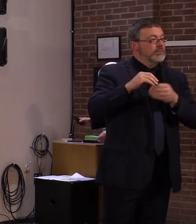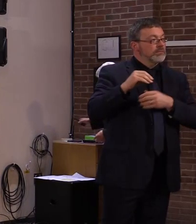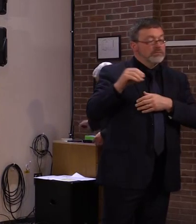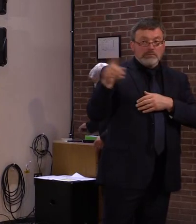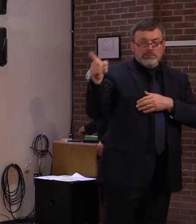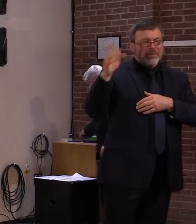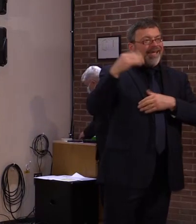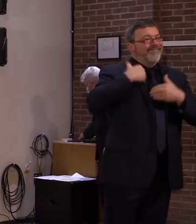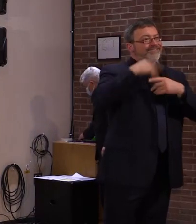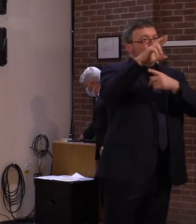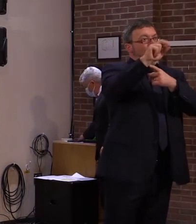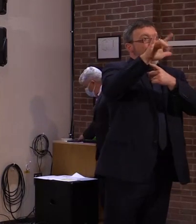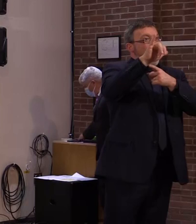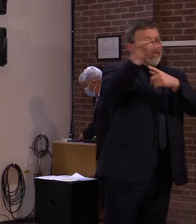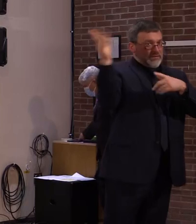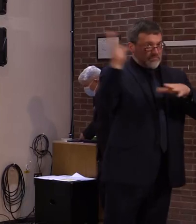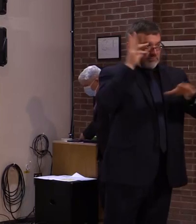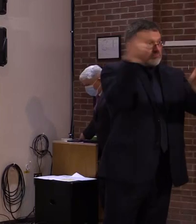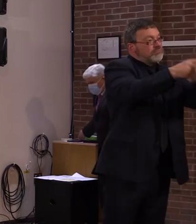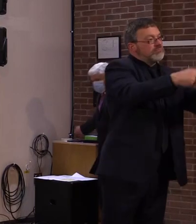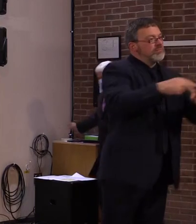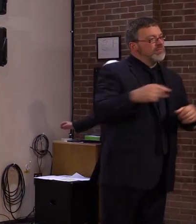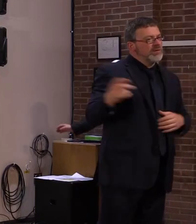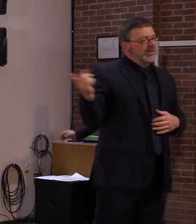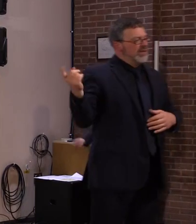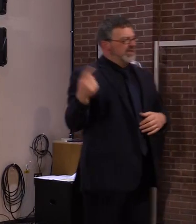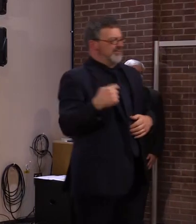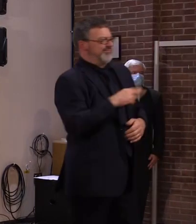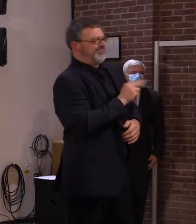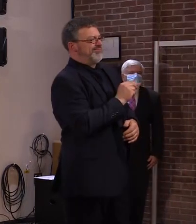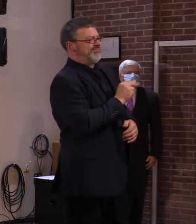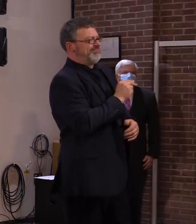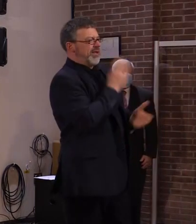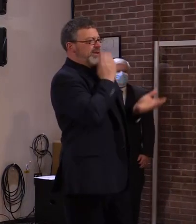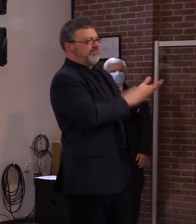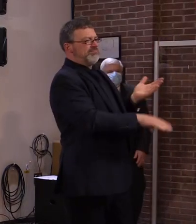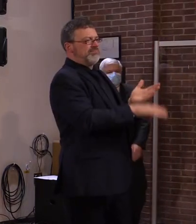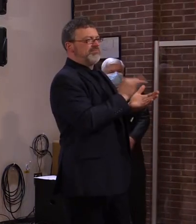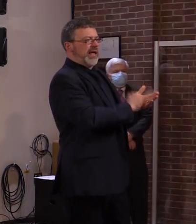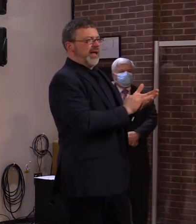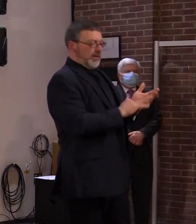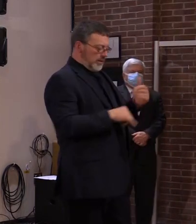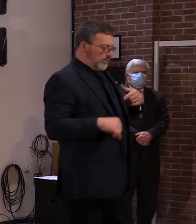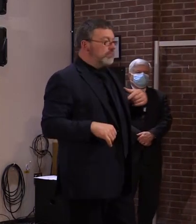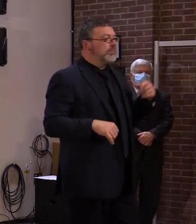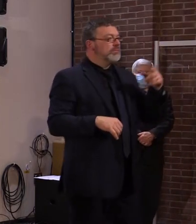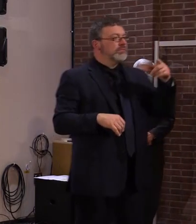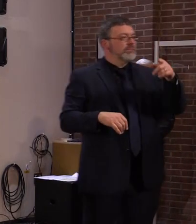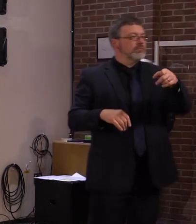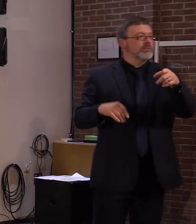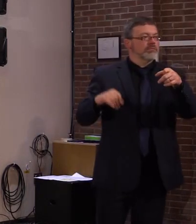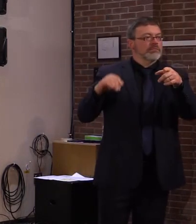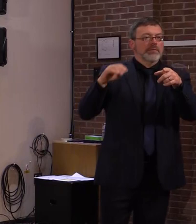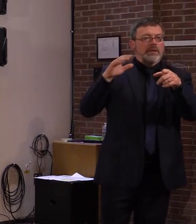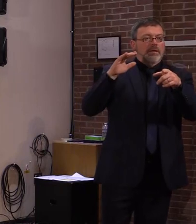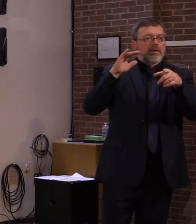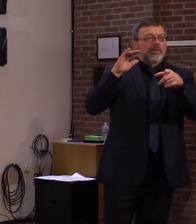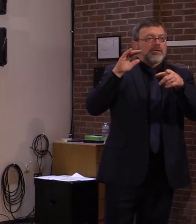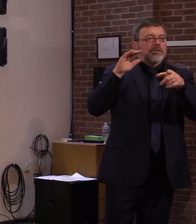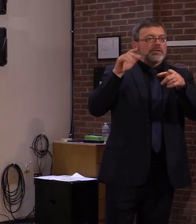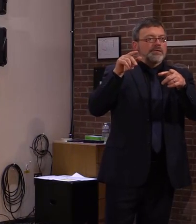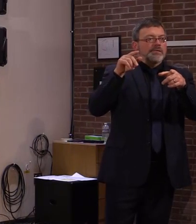Governor Scott. You can go. Governor Scott, some states are not testing, COVID testing on Veterans Day as a way